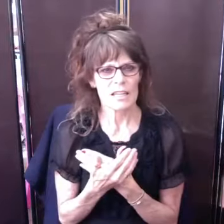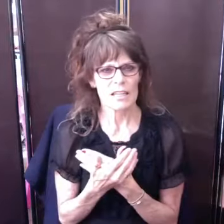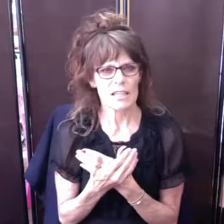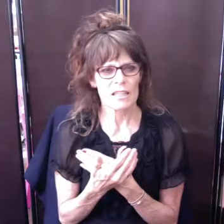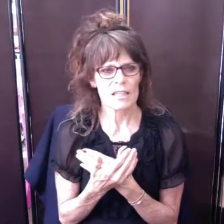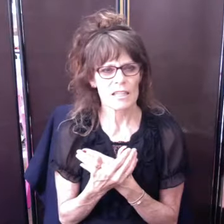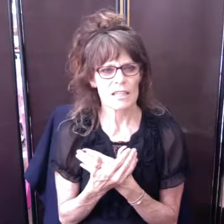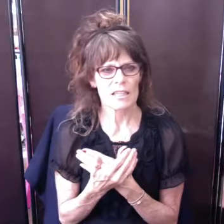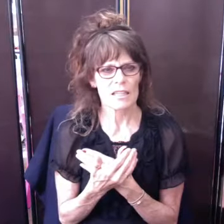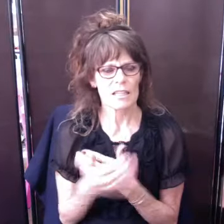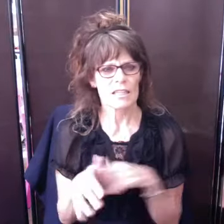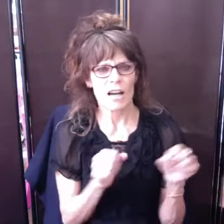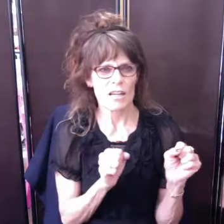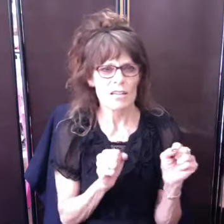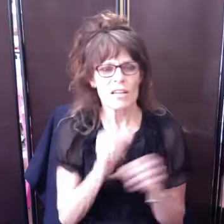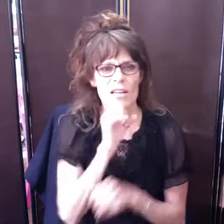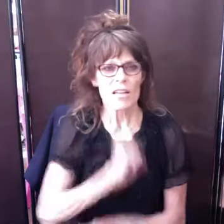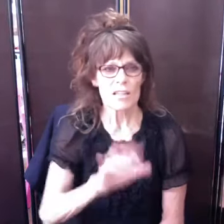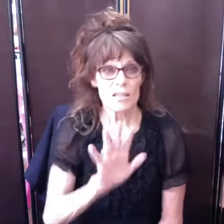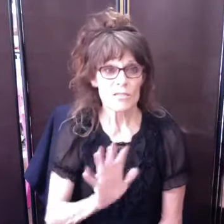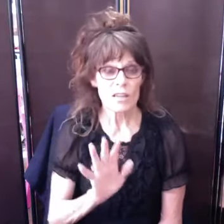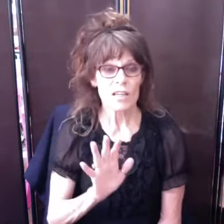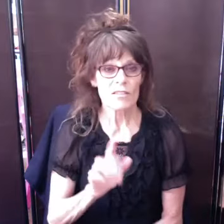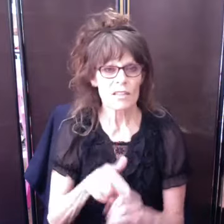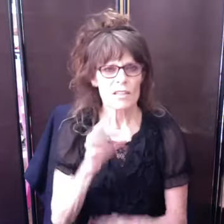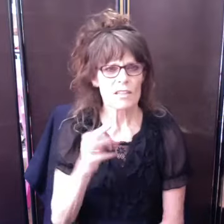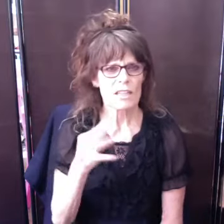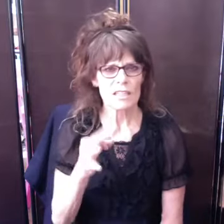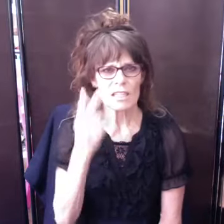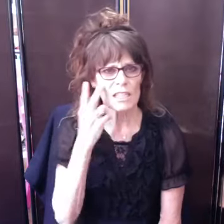From the time I was 5 until I was 19, I never saw him again. Not a time, nothing.